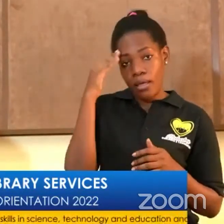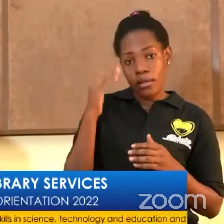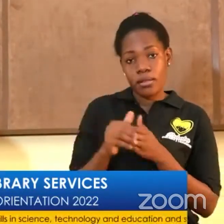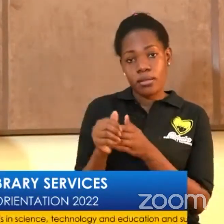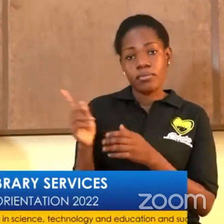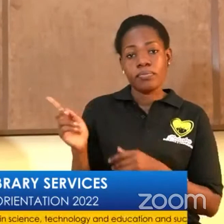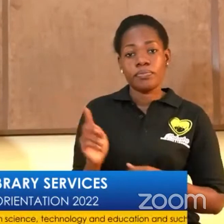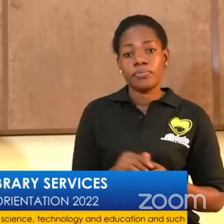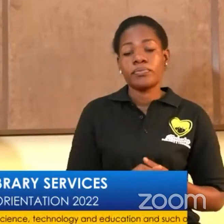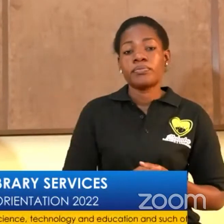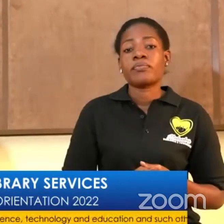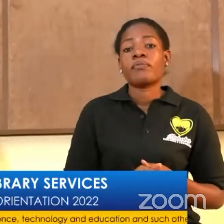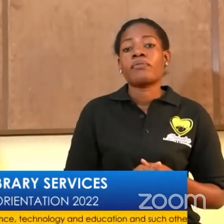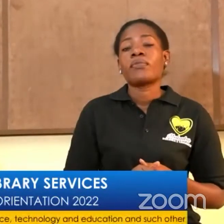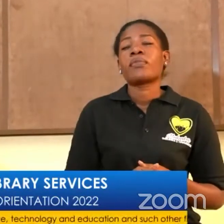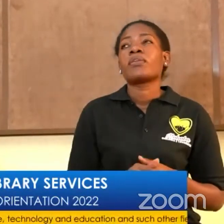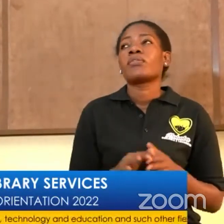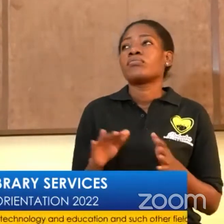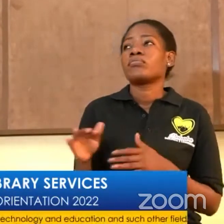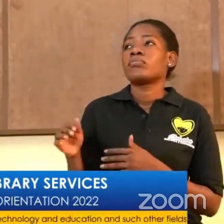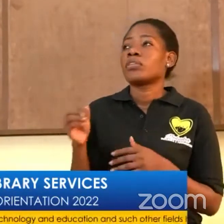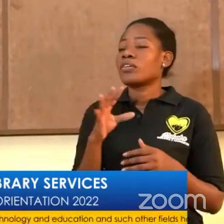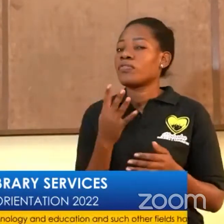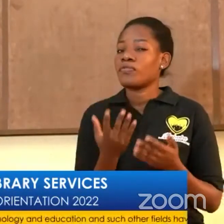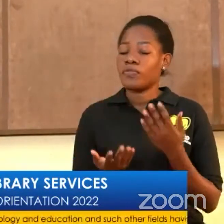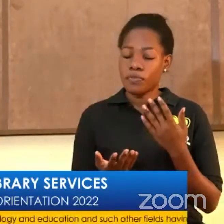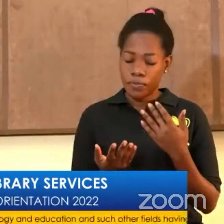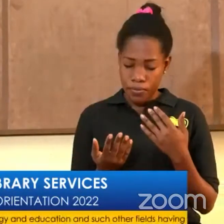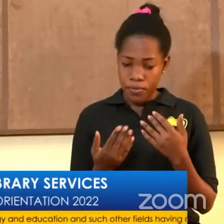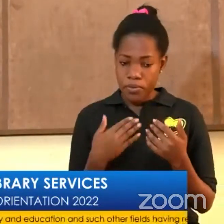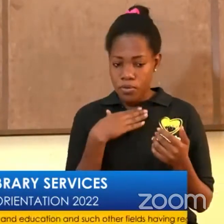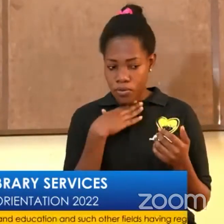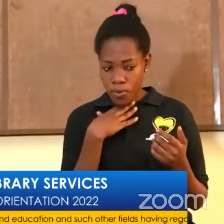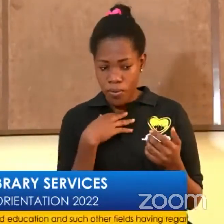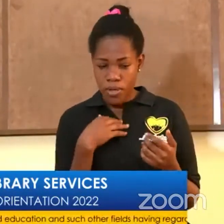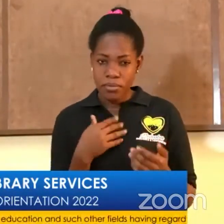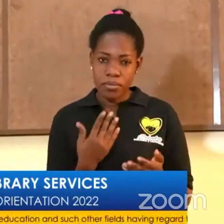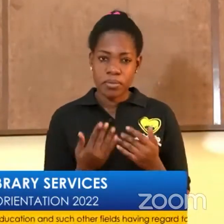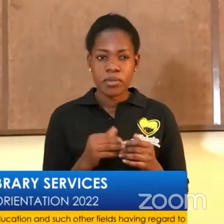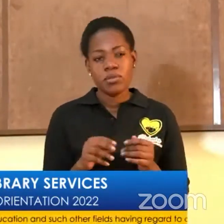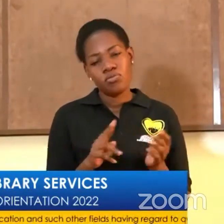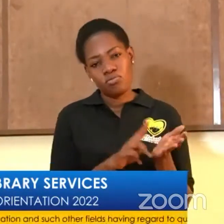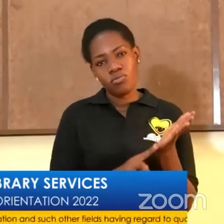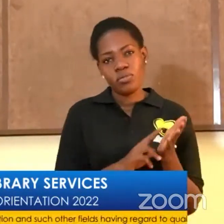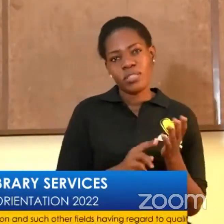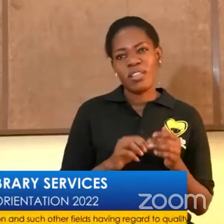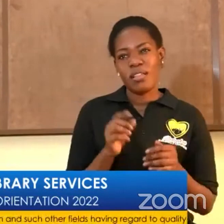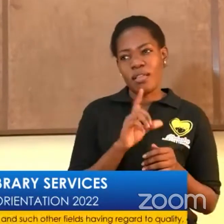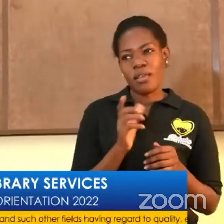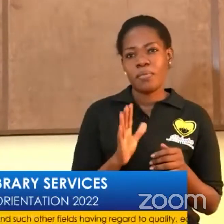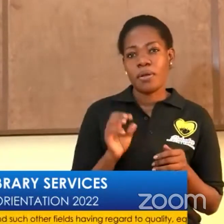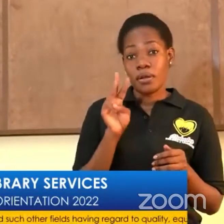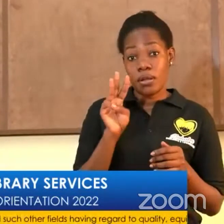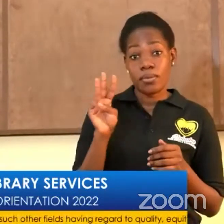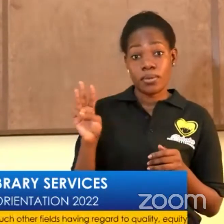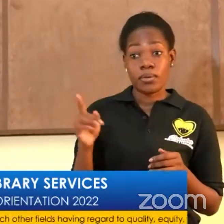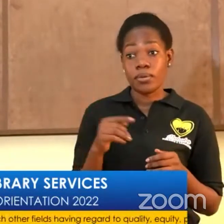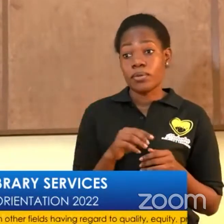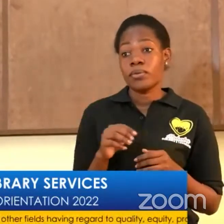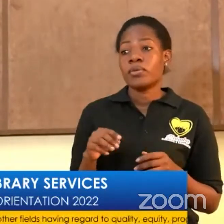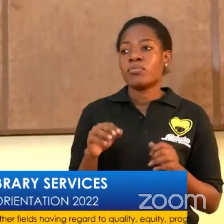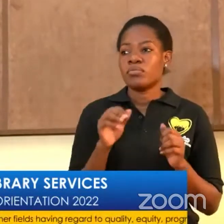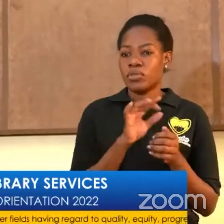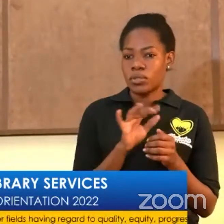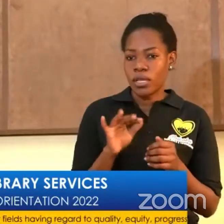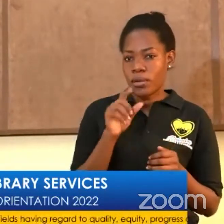If you want to access our library website, you just type